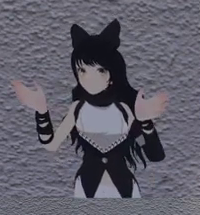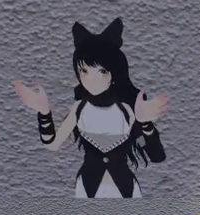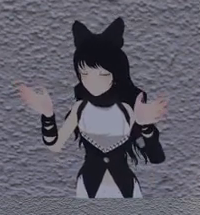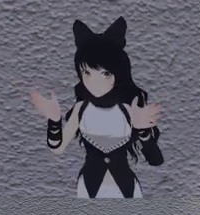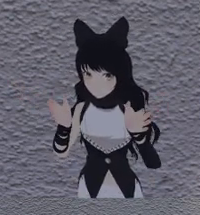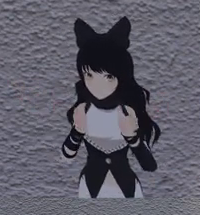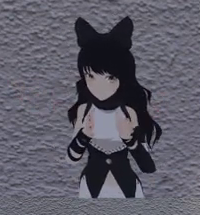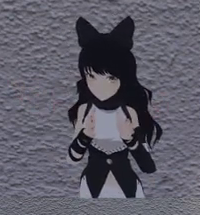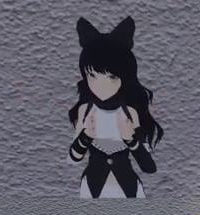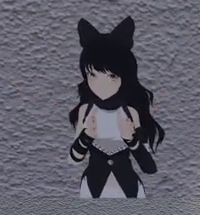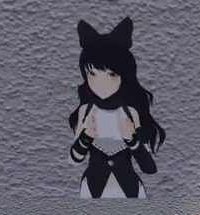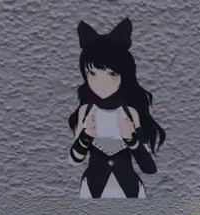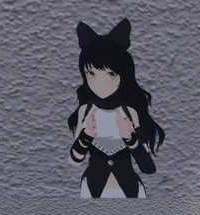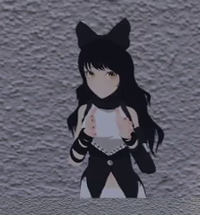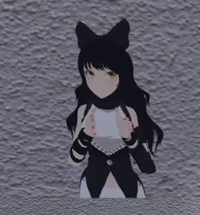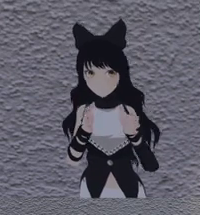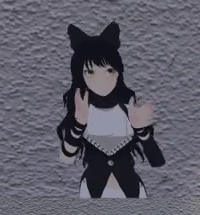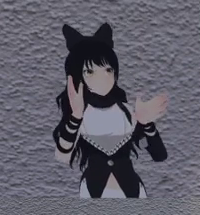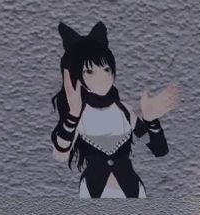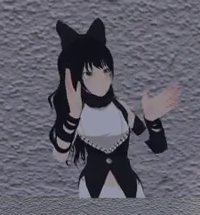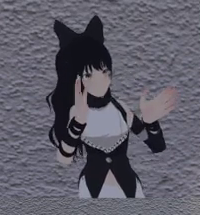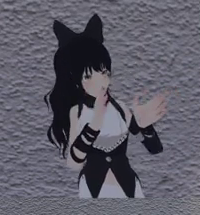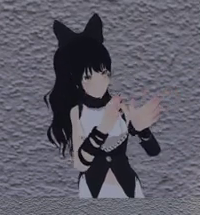Now this sign? Small.